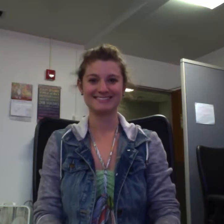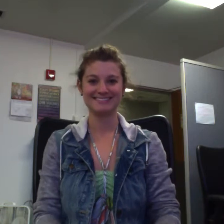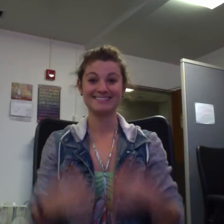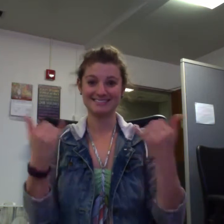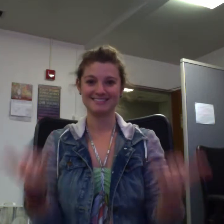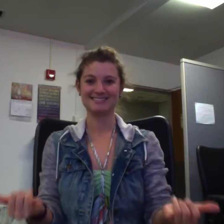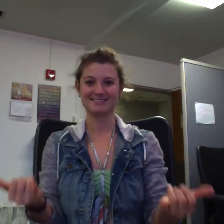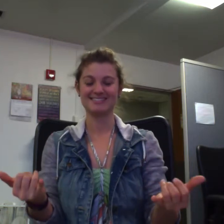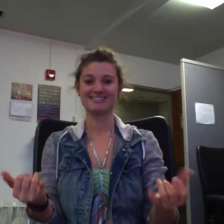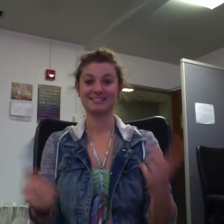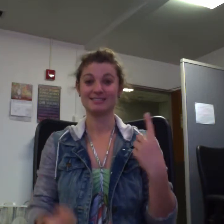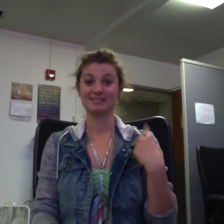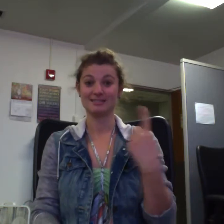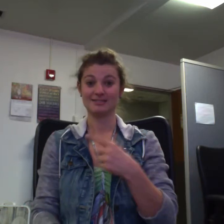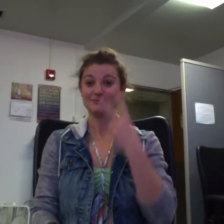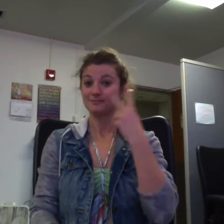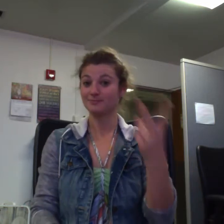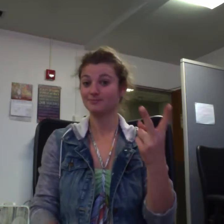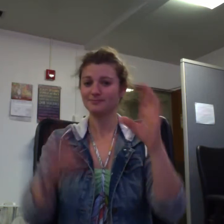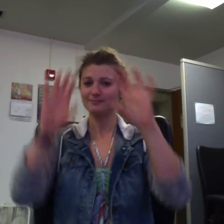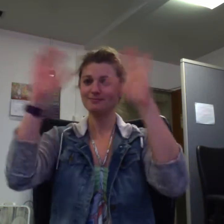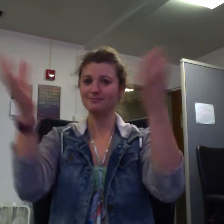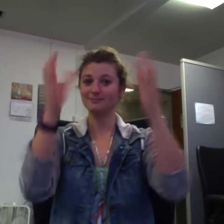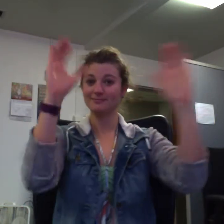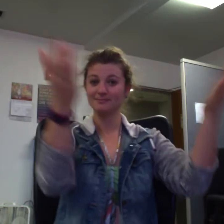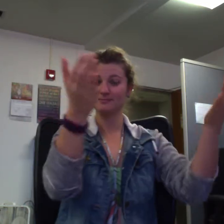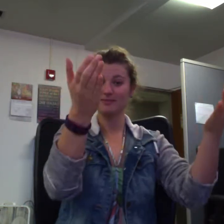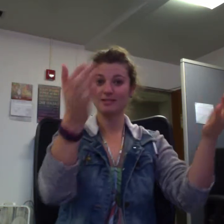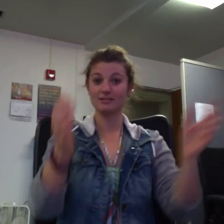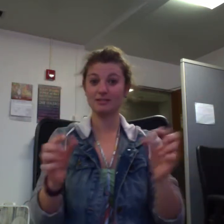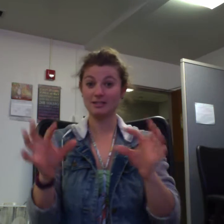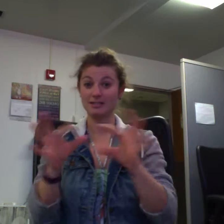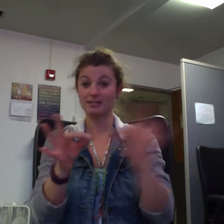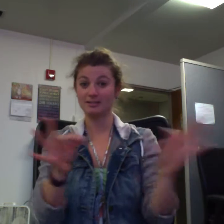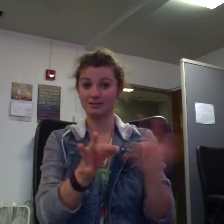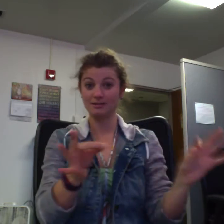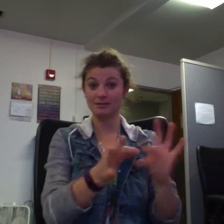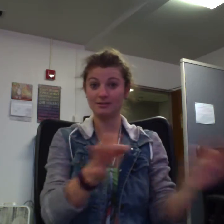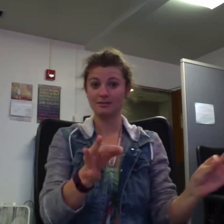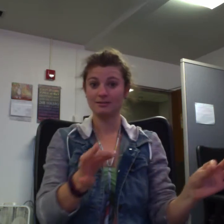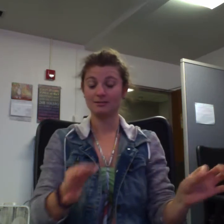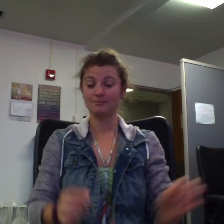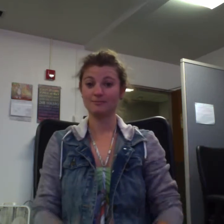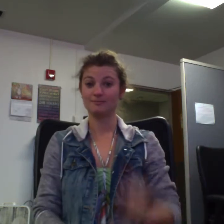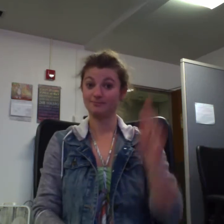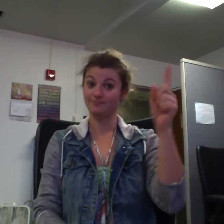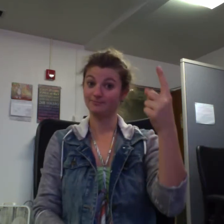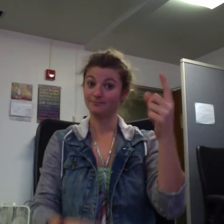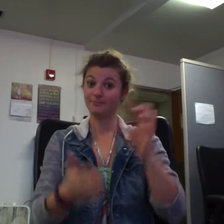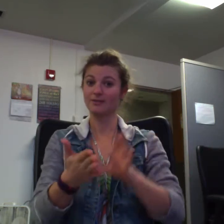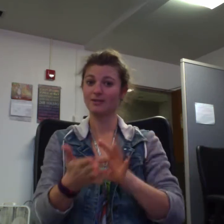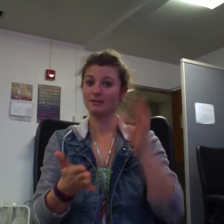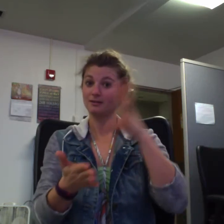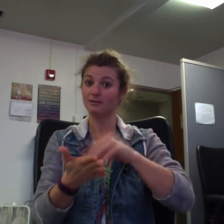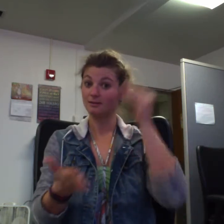Today we're going to look at chunking sentences, which is the first thing we're going to learn in sentence composing. When